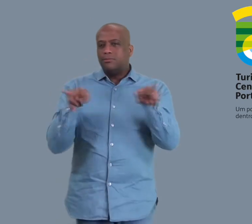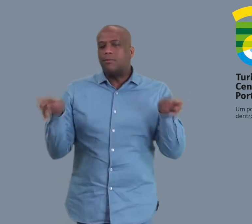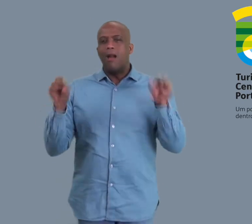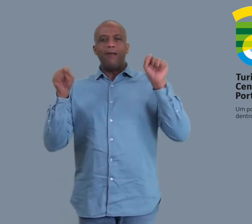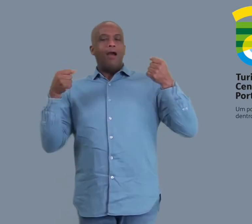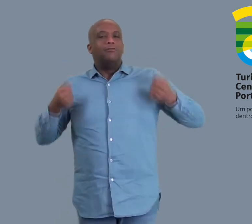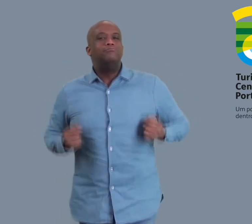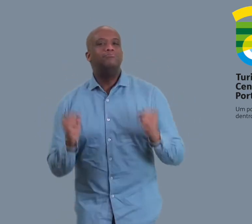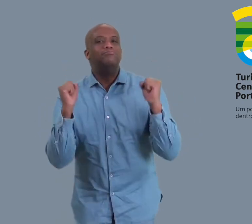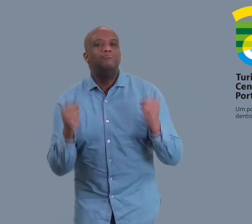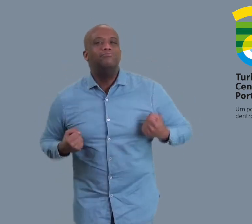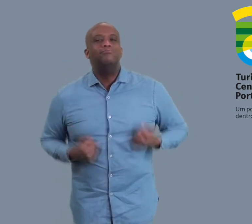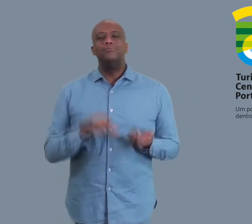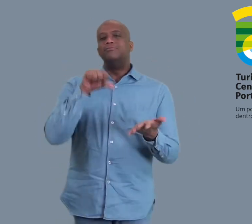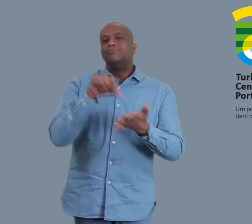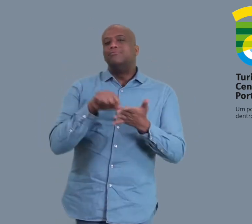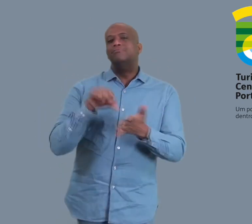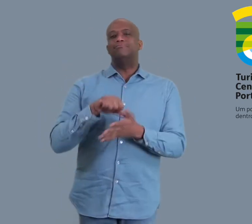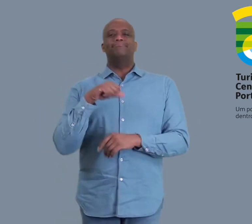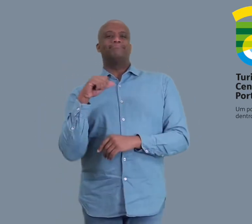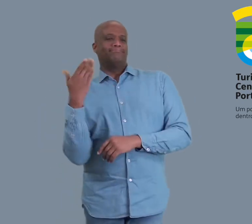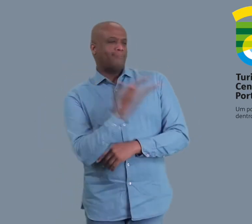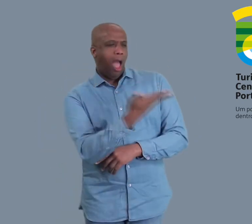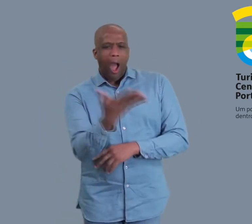Discover the swings located in the tranquility of nature.